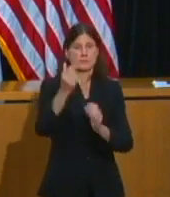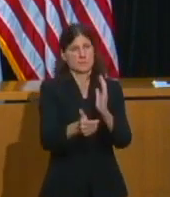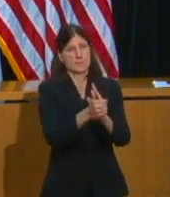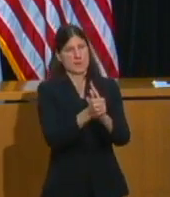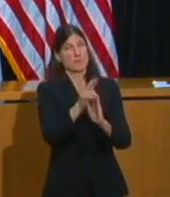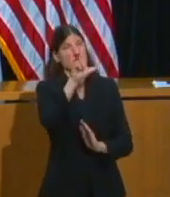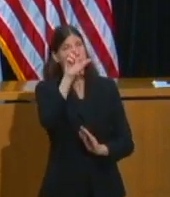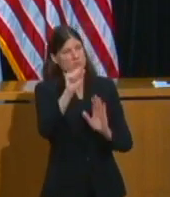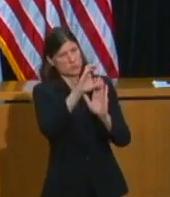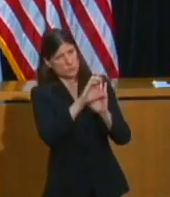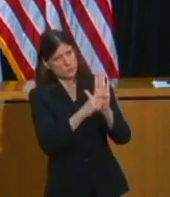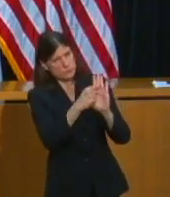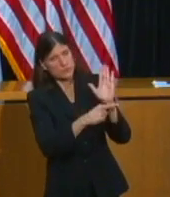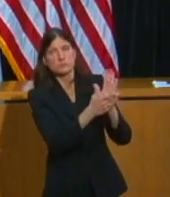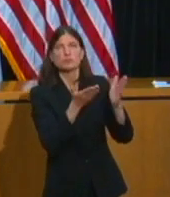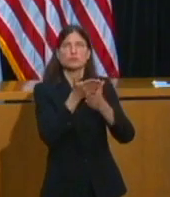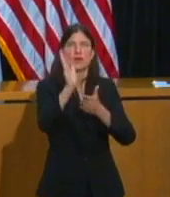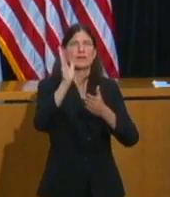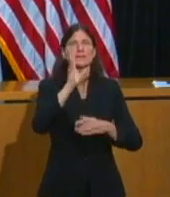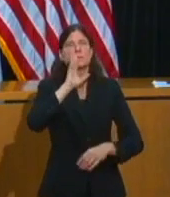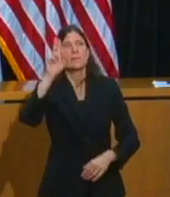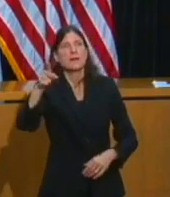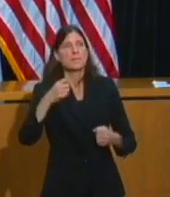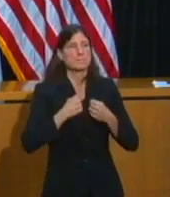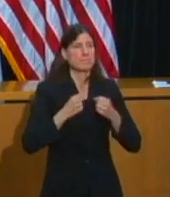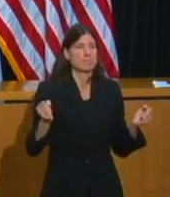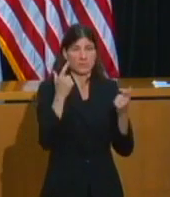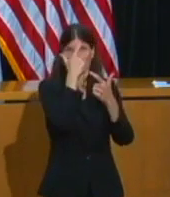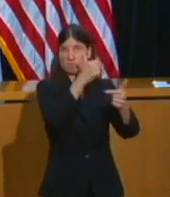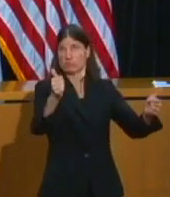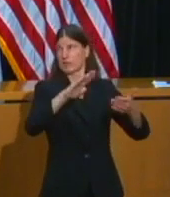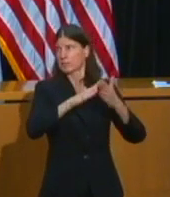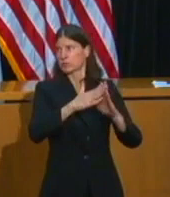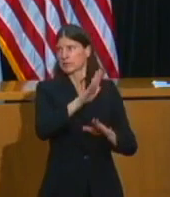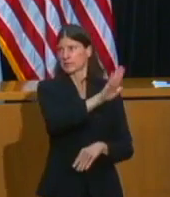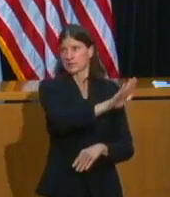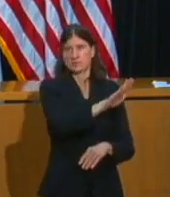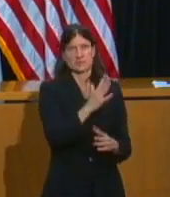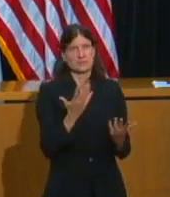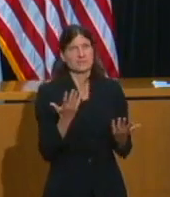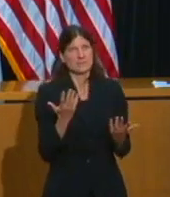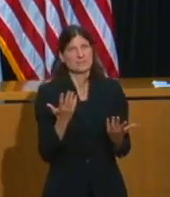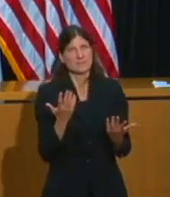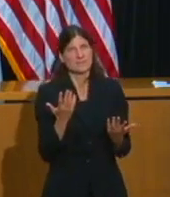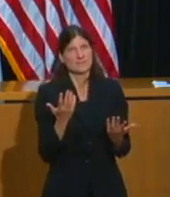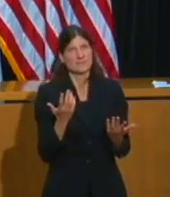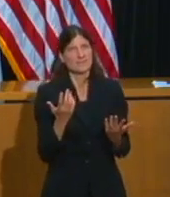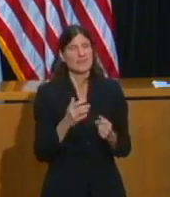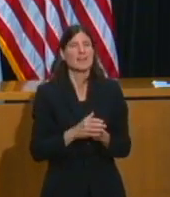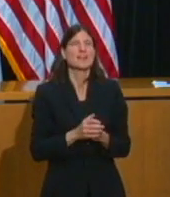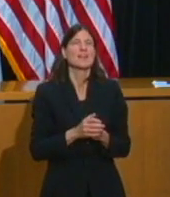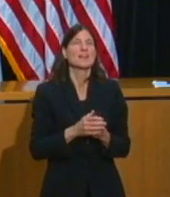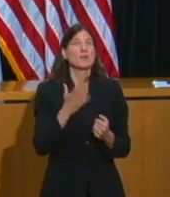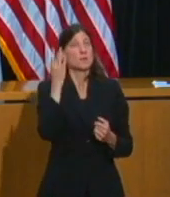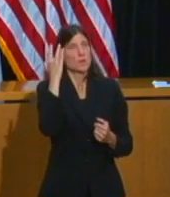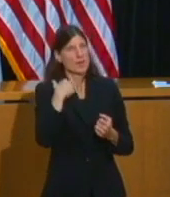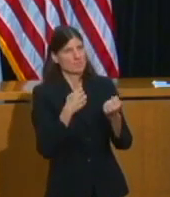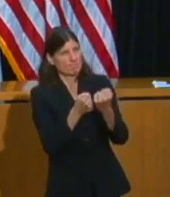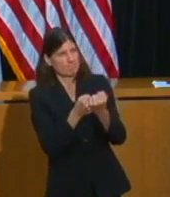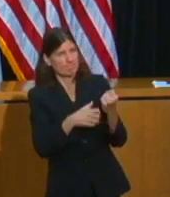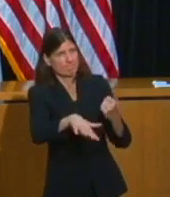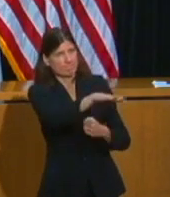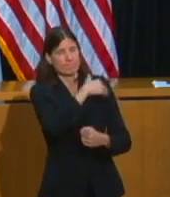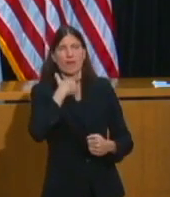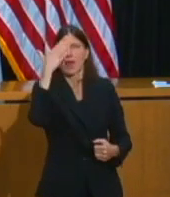a balancing act for us in dealing with this pandemic and the contagious nature of it.